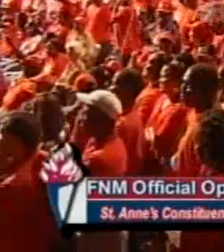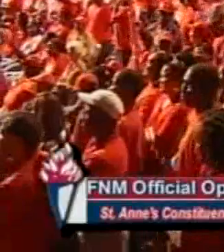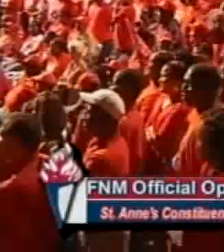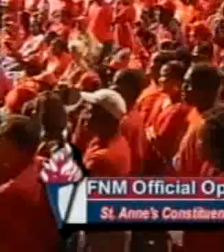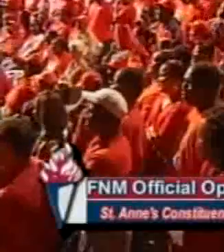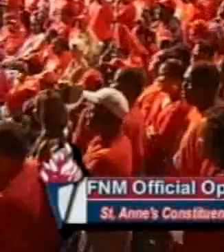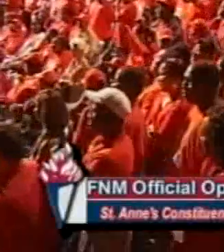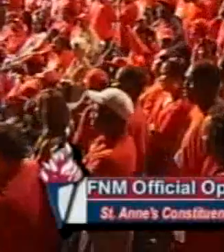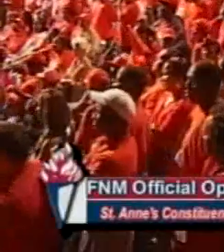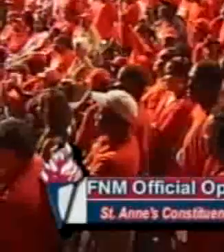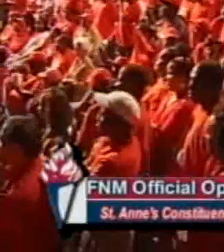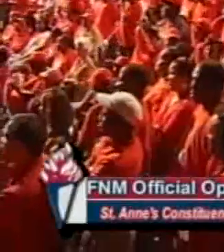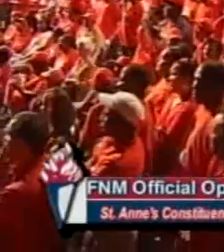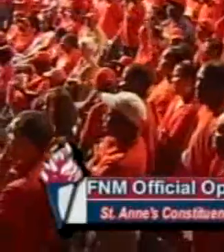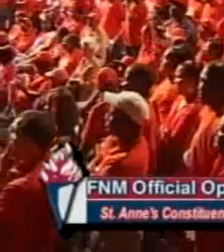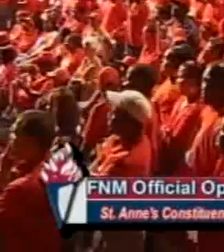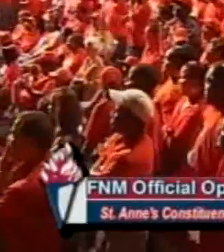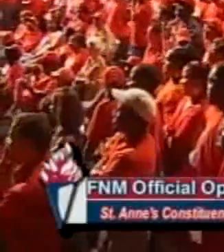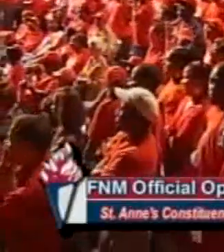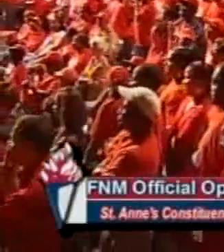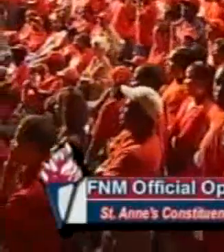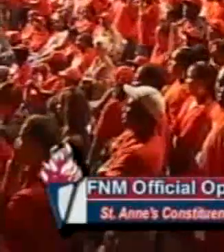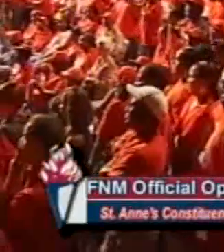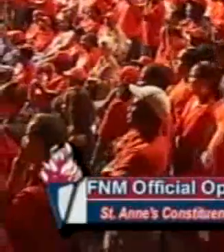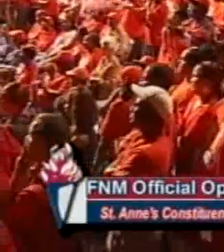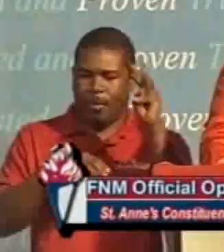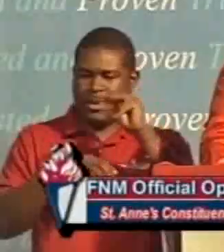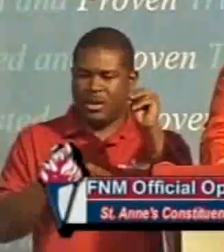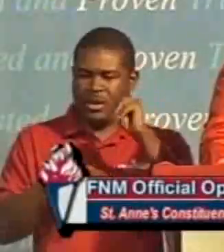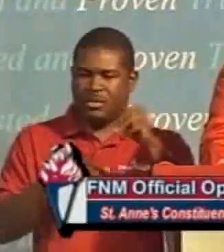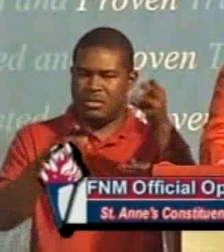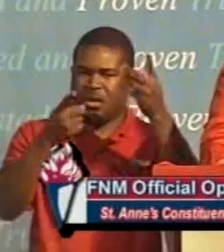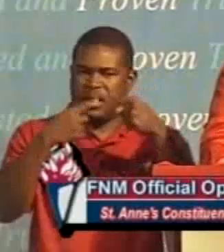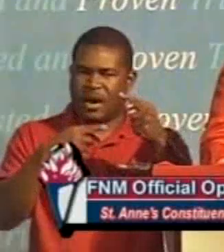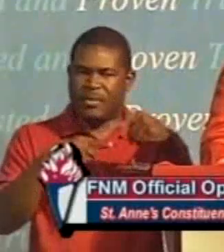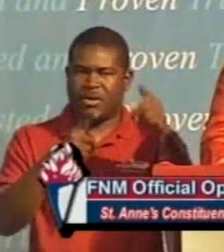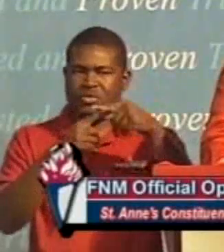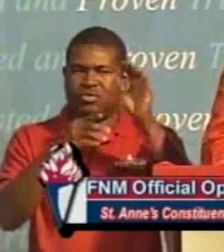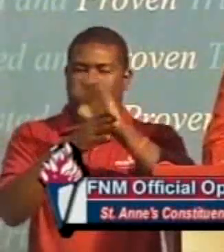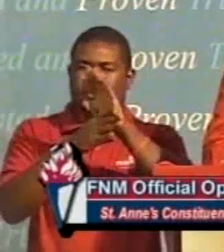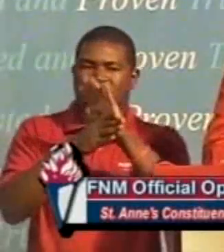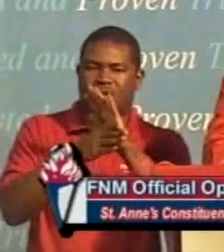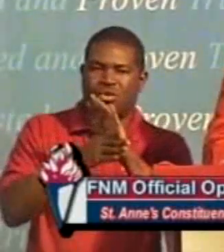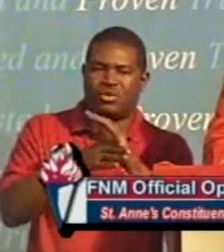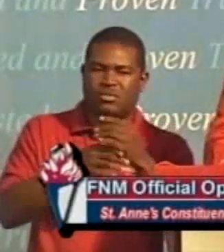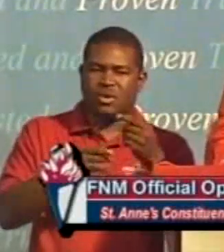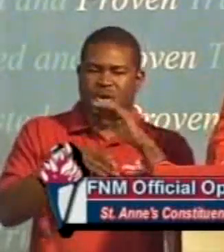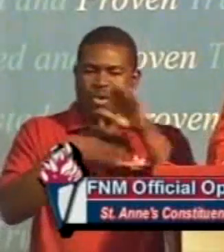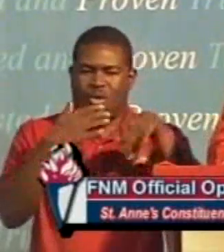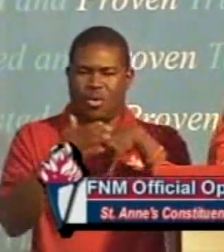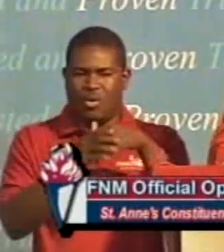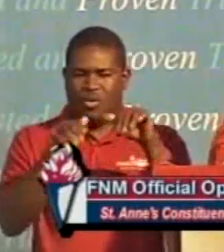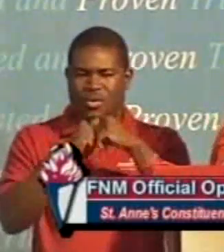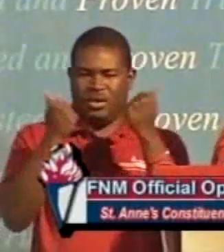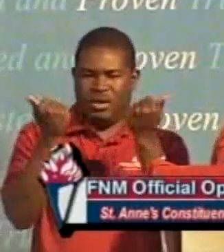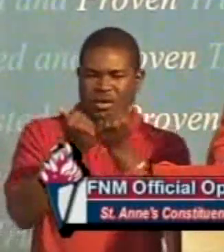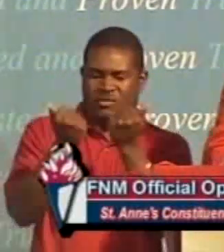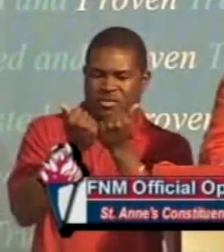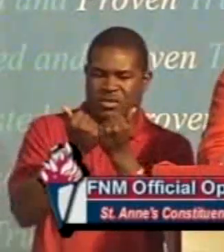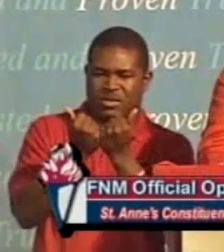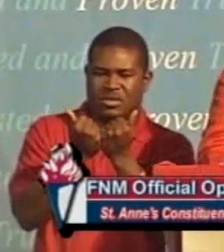Red Splash is coming on Monday. We're coming to Montague Beach Park from Killarney to South Beach, Baintown, Grandstown to Fox